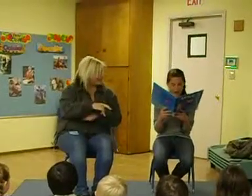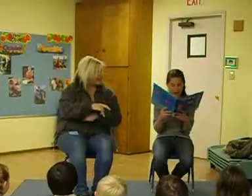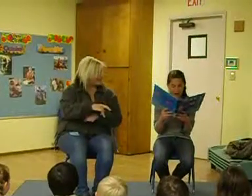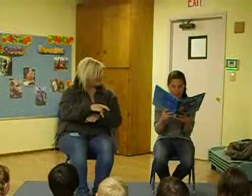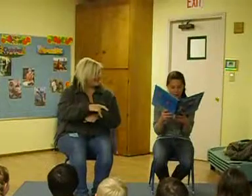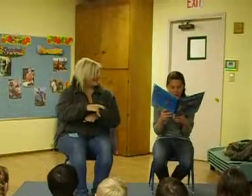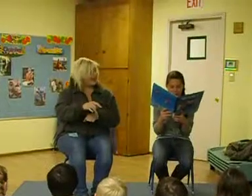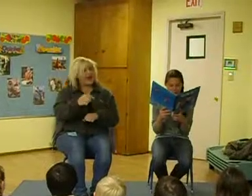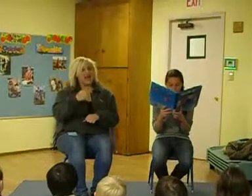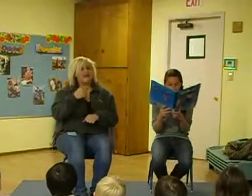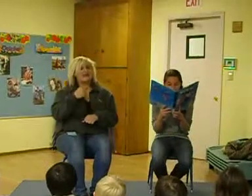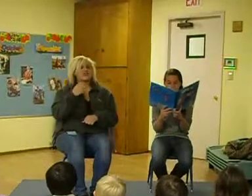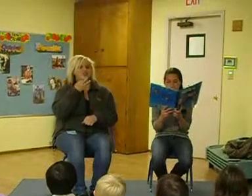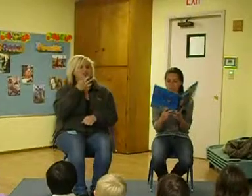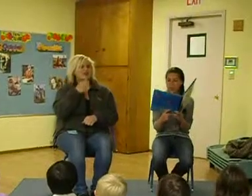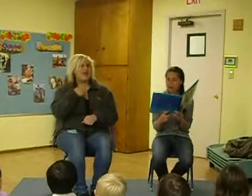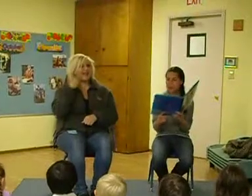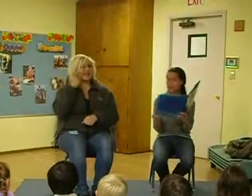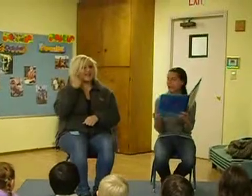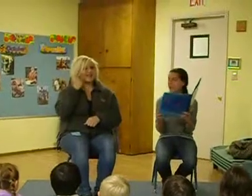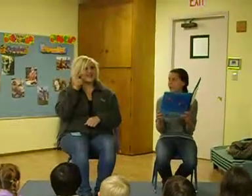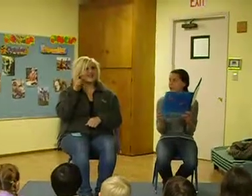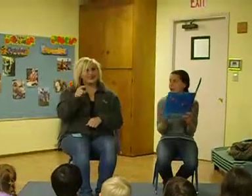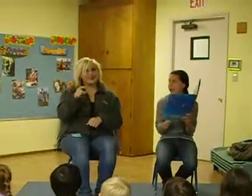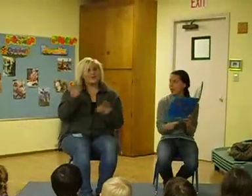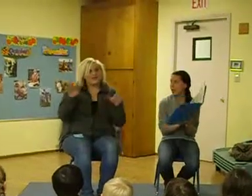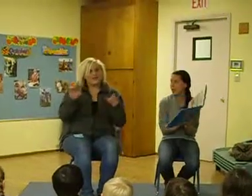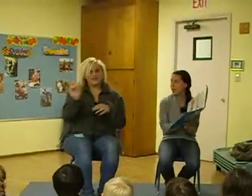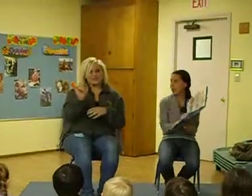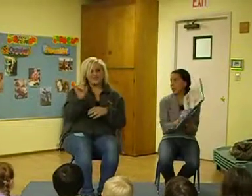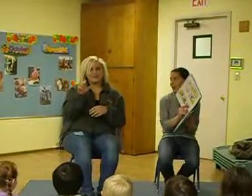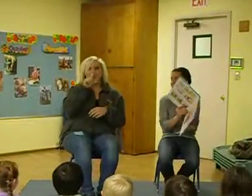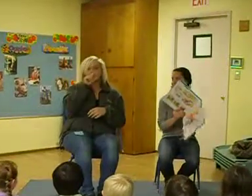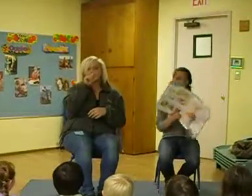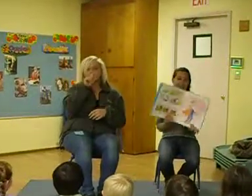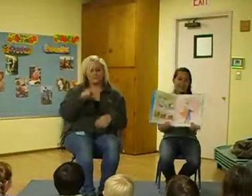And I think that you'll soon be flying like a bird.